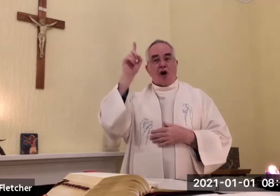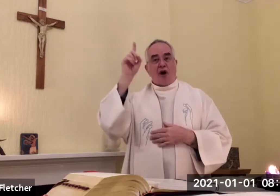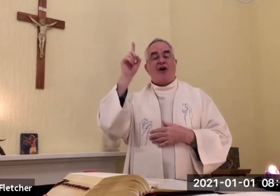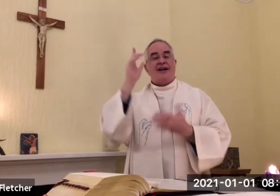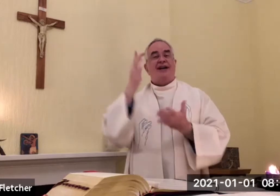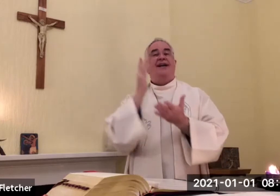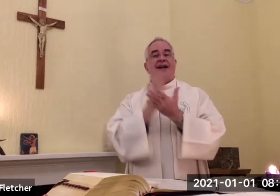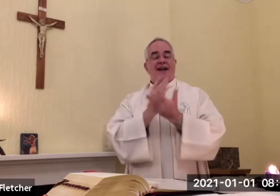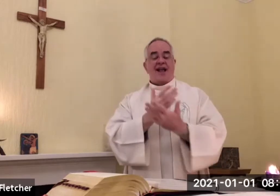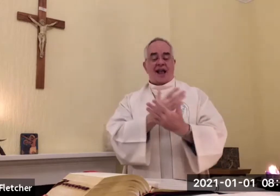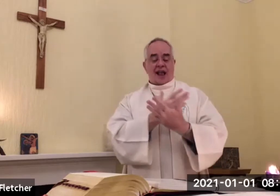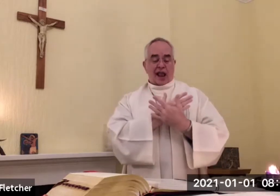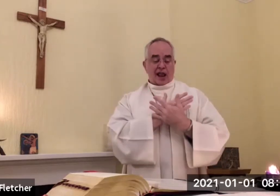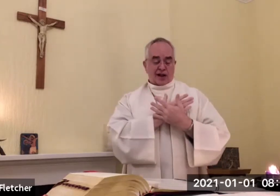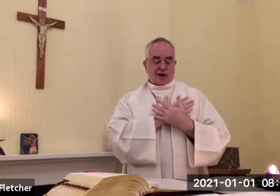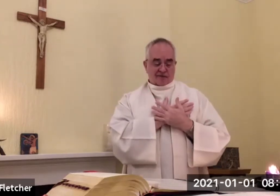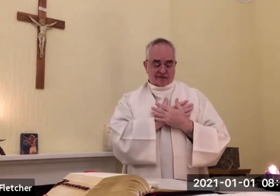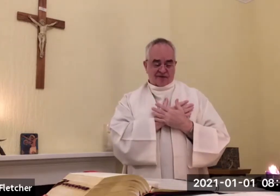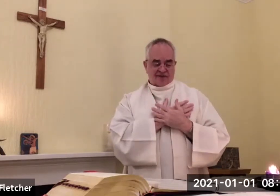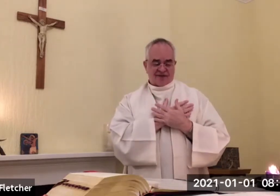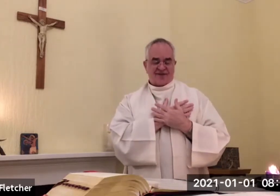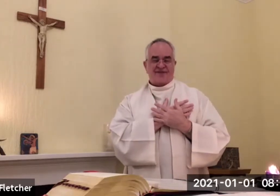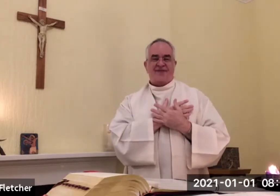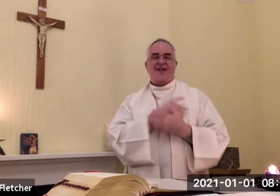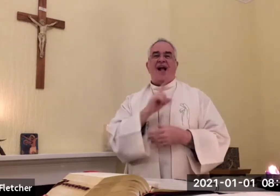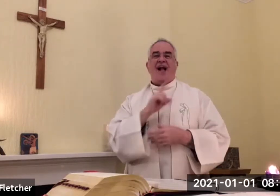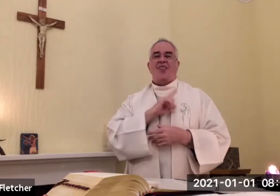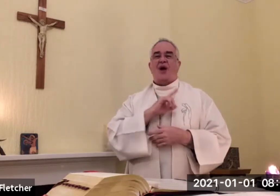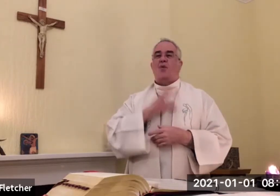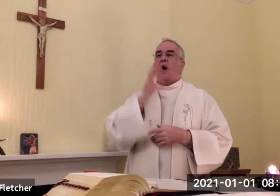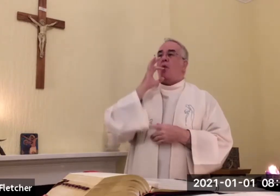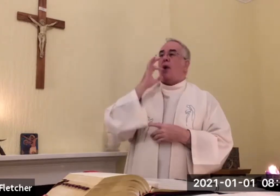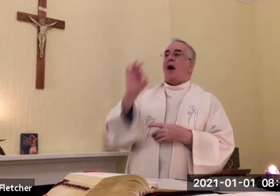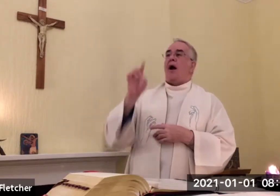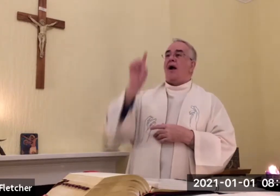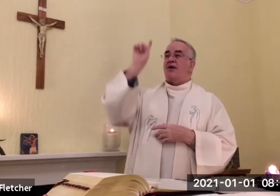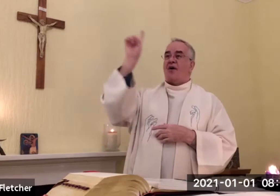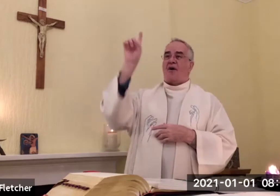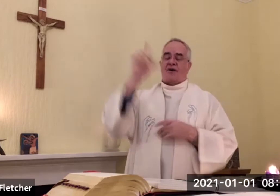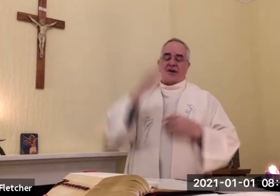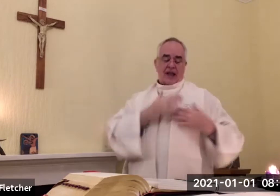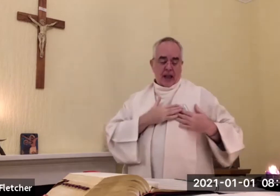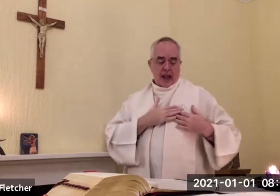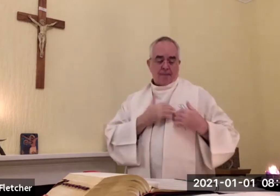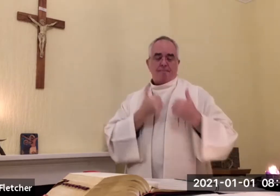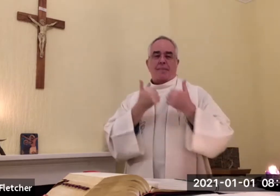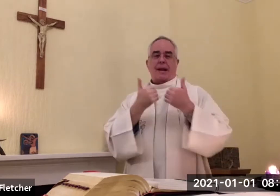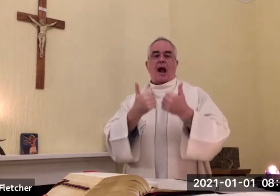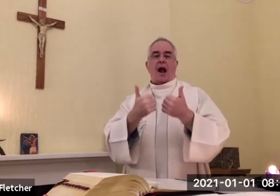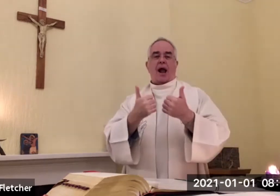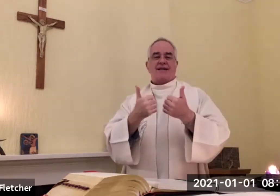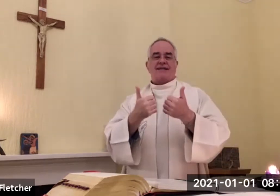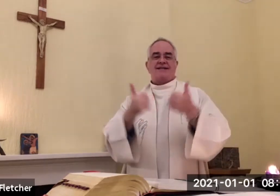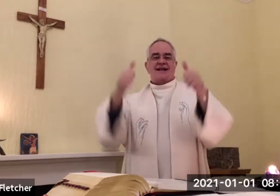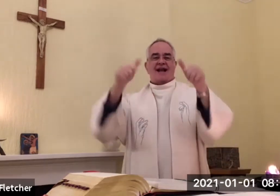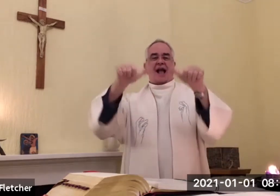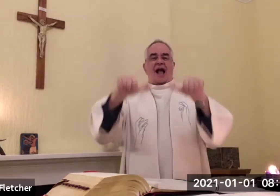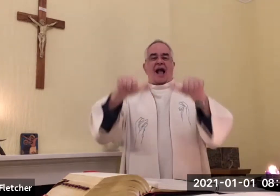God is love. And that's why we ask God to be kind